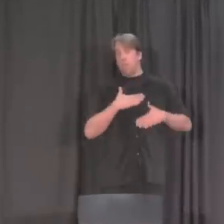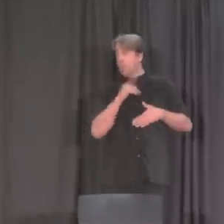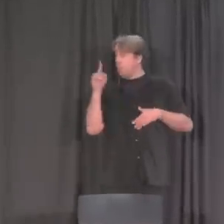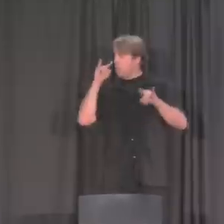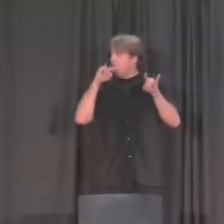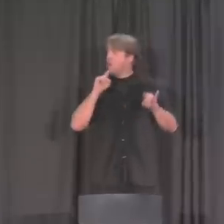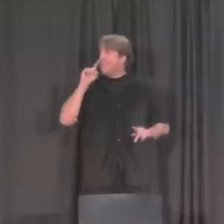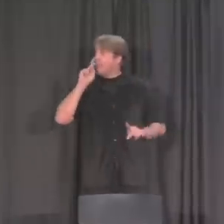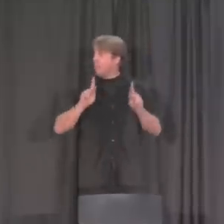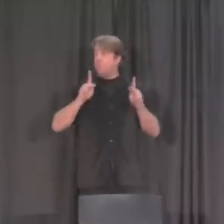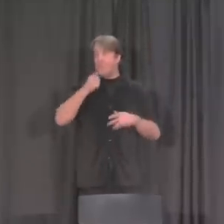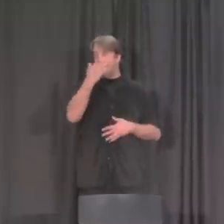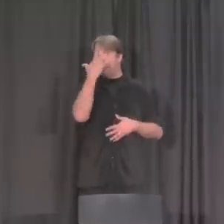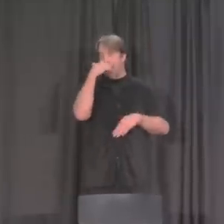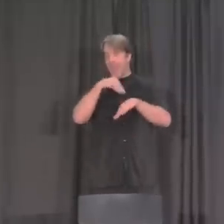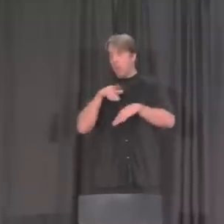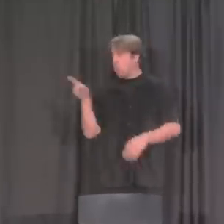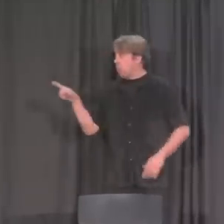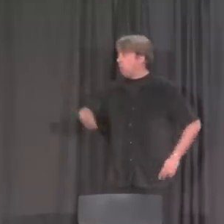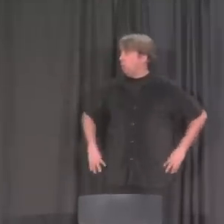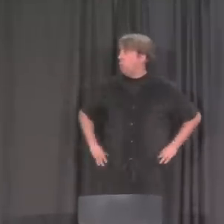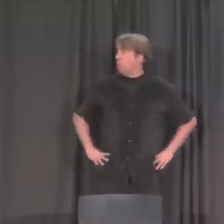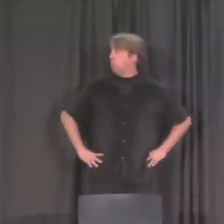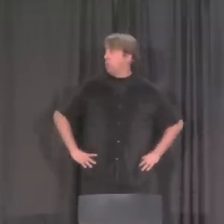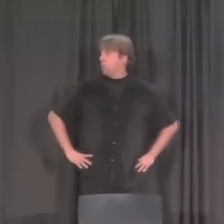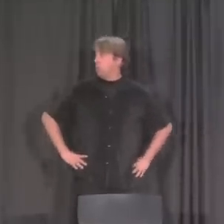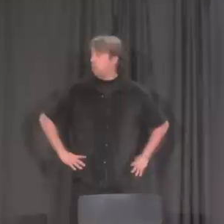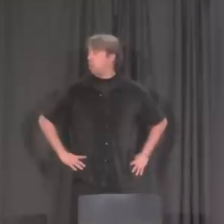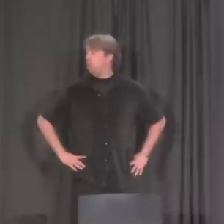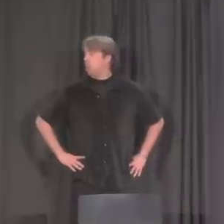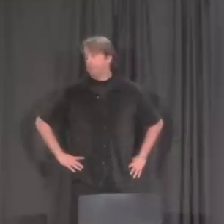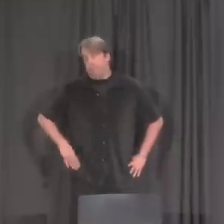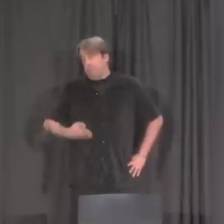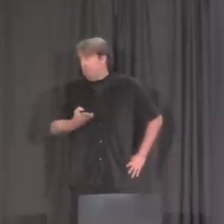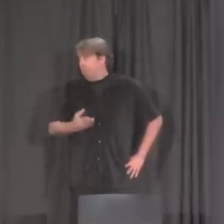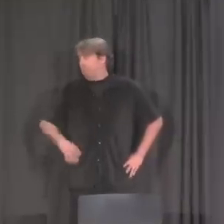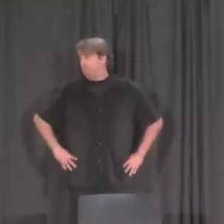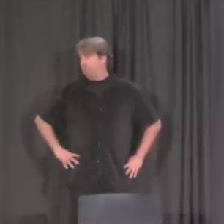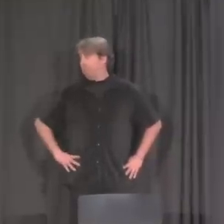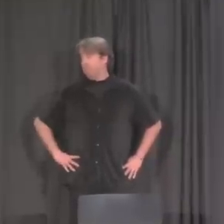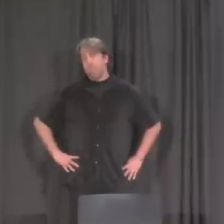Yeah, she doesn't appreciate you mocking deaf people. She's mad at you.